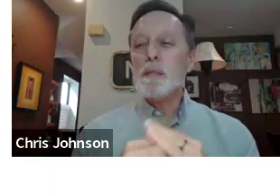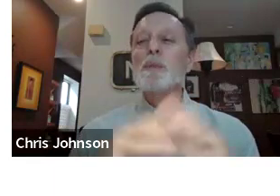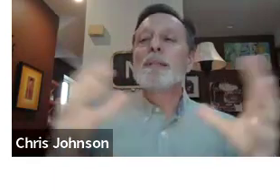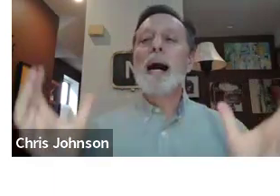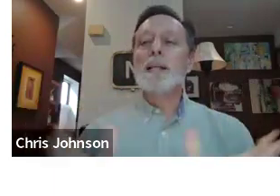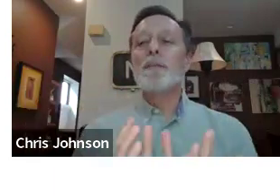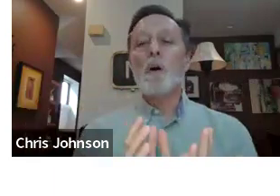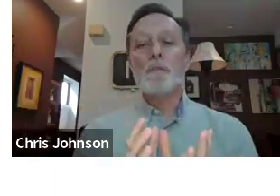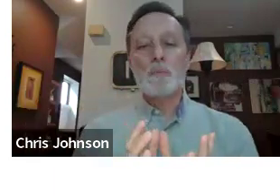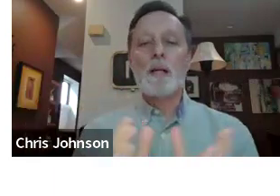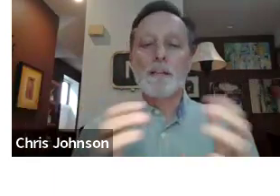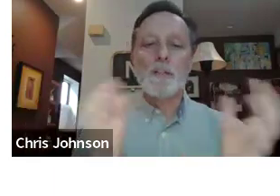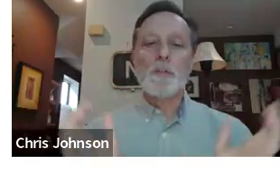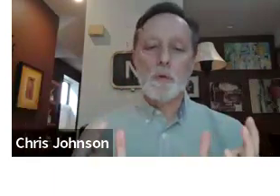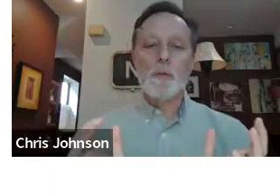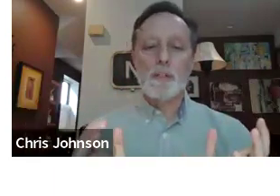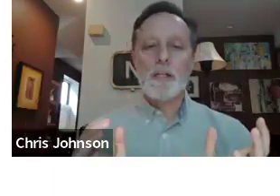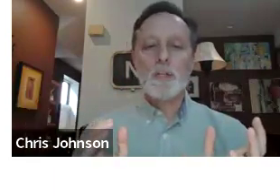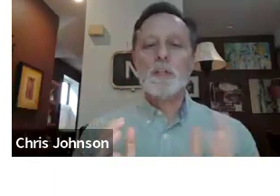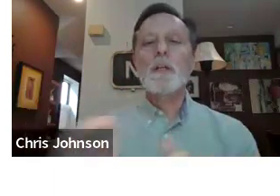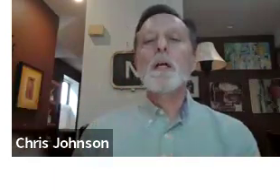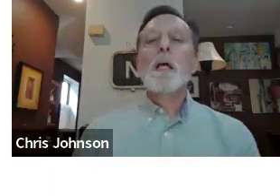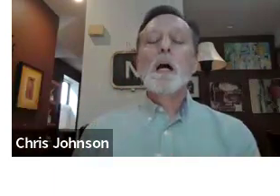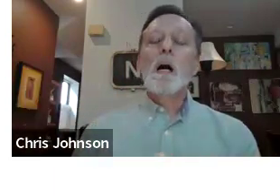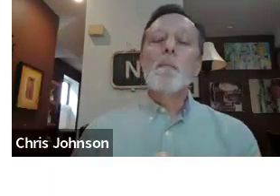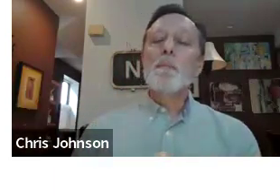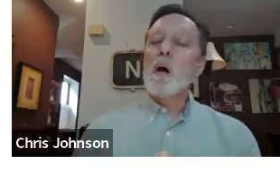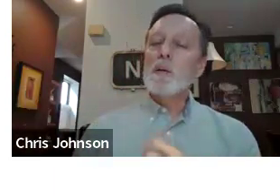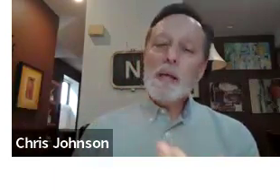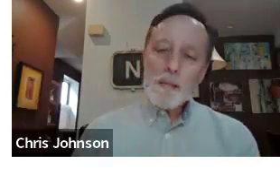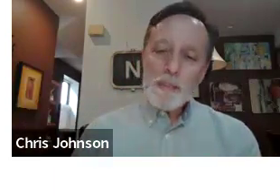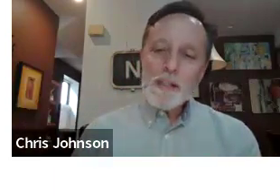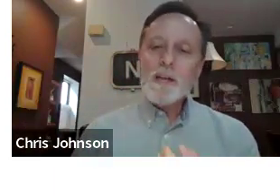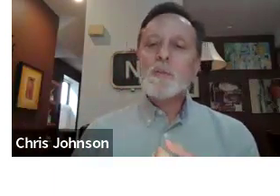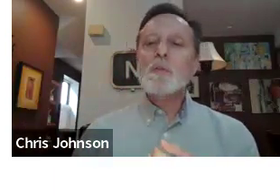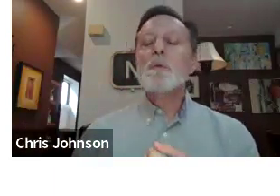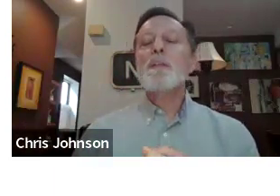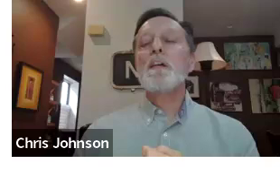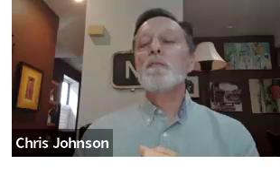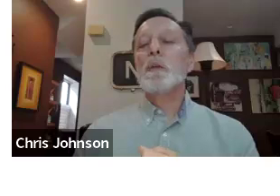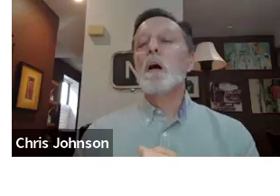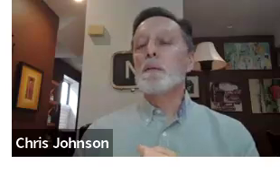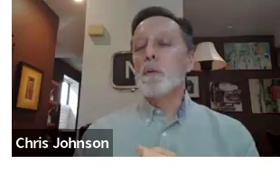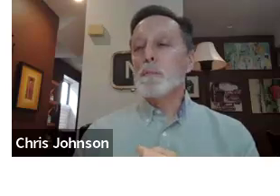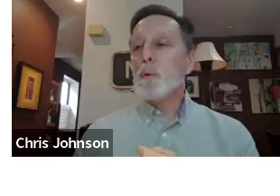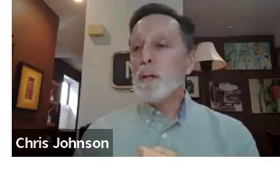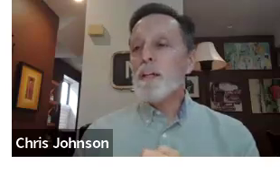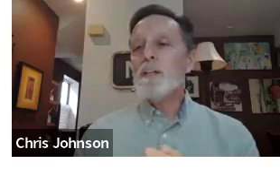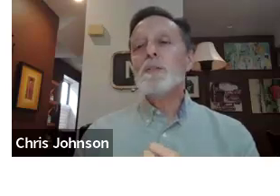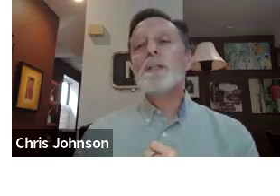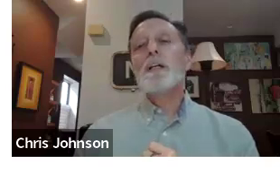general public being people not involved directly in your organization. Auto liability has to do with if